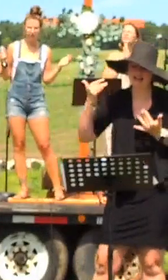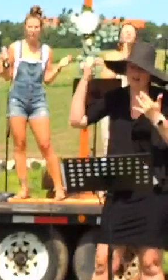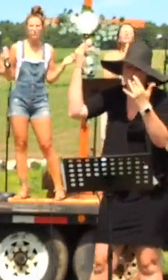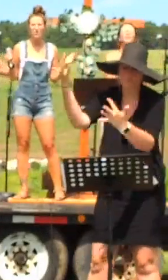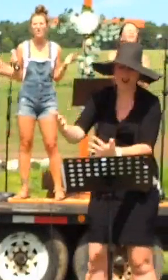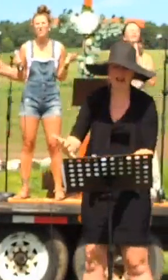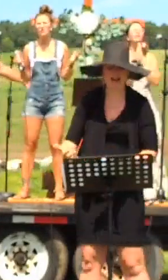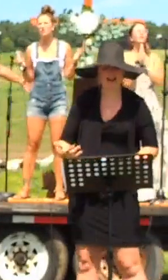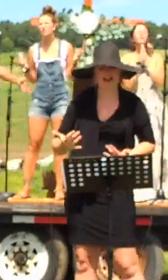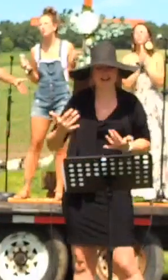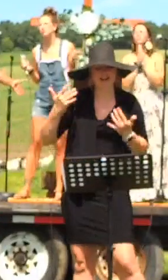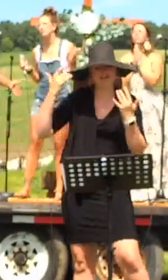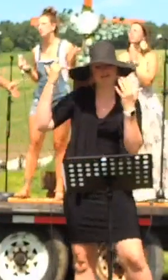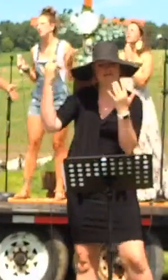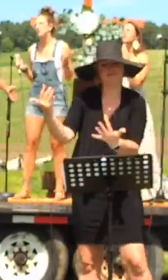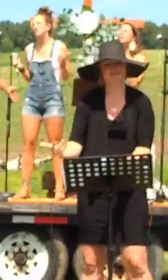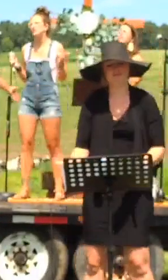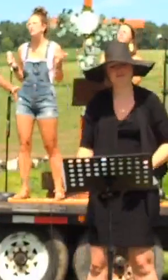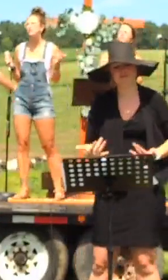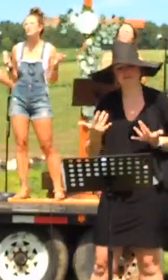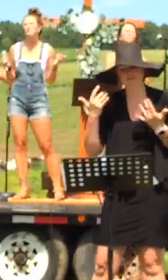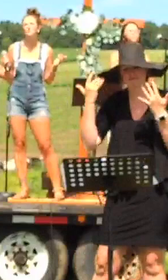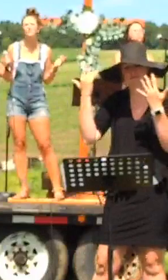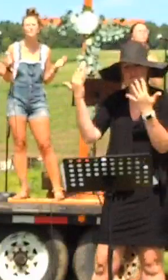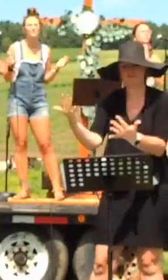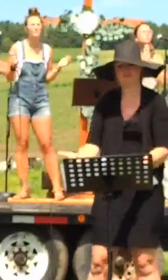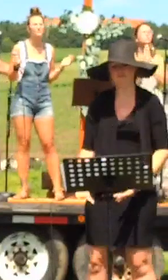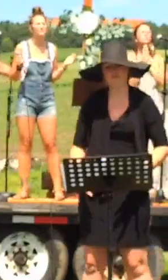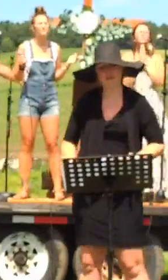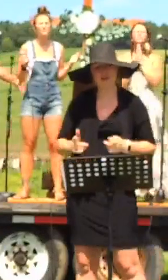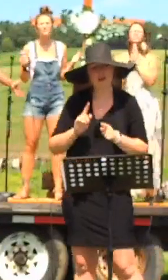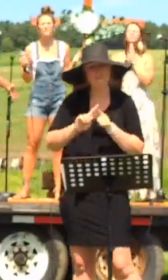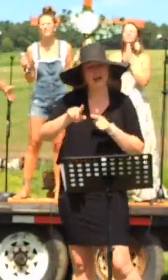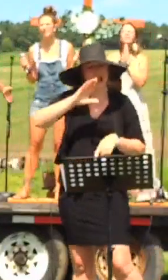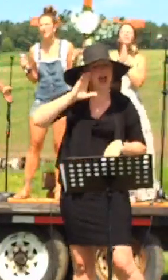Waiting for change to come,